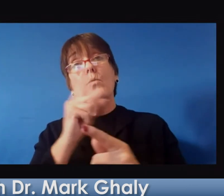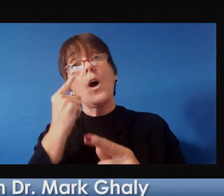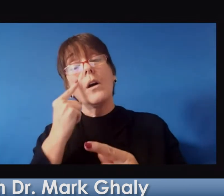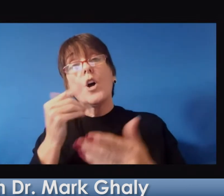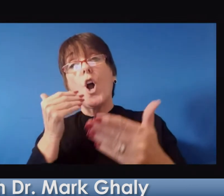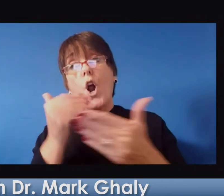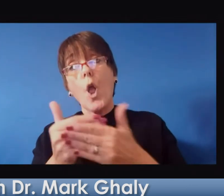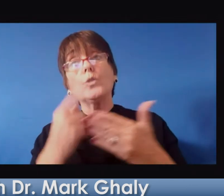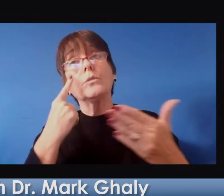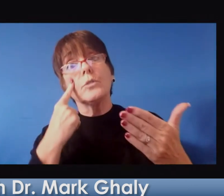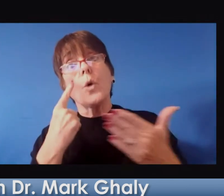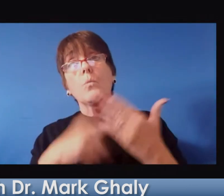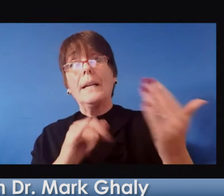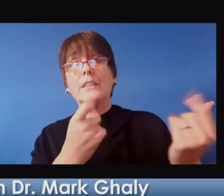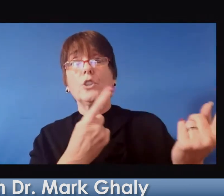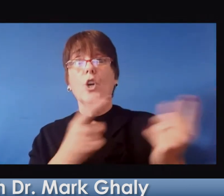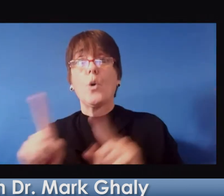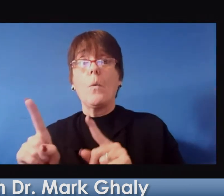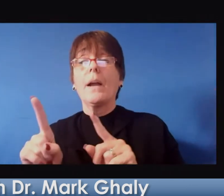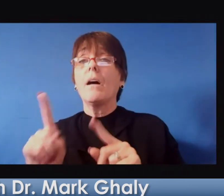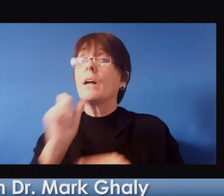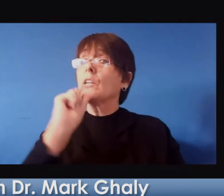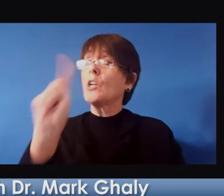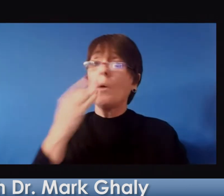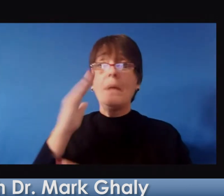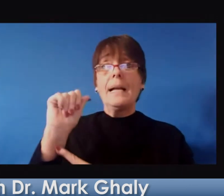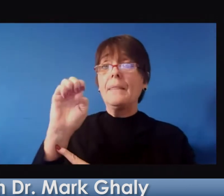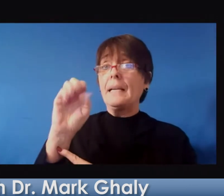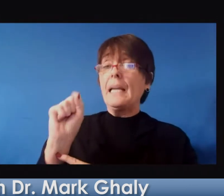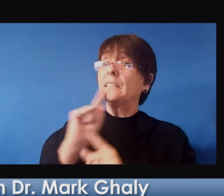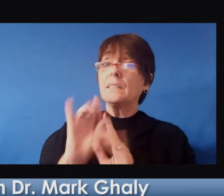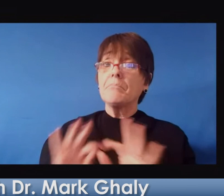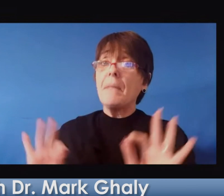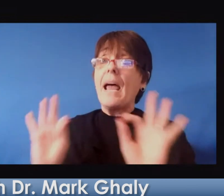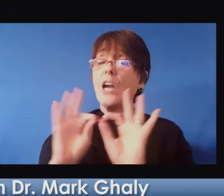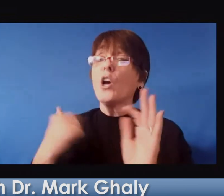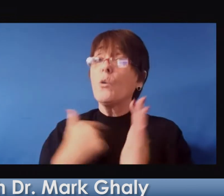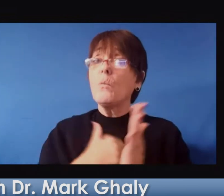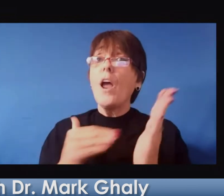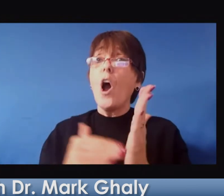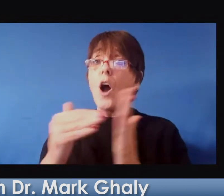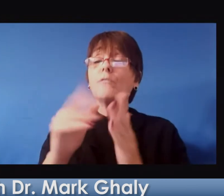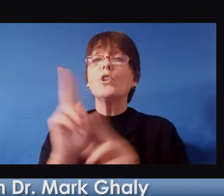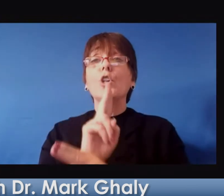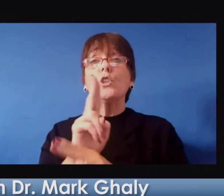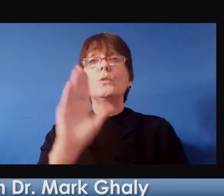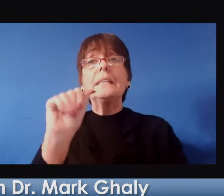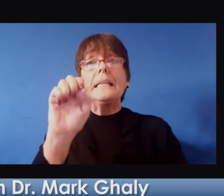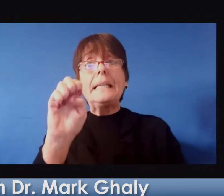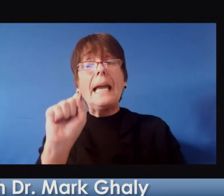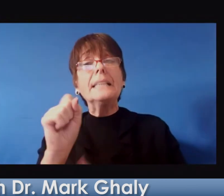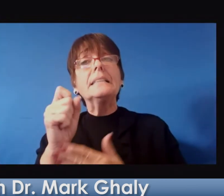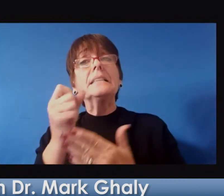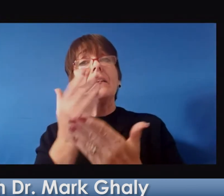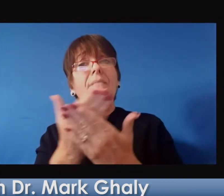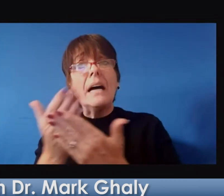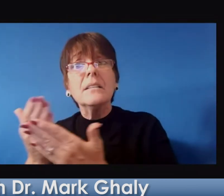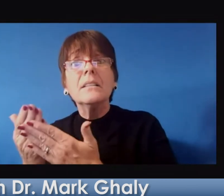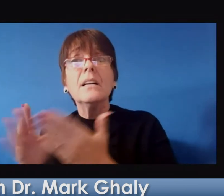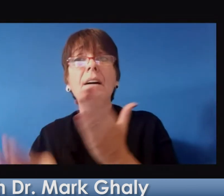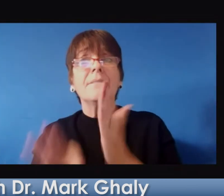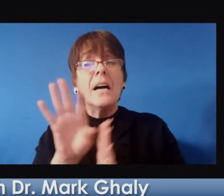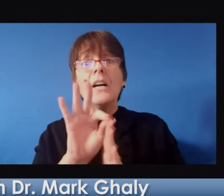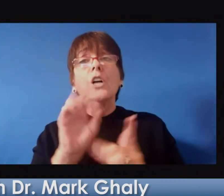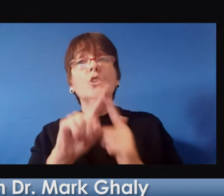what's happening, not just because the cases matter. We often use case finding in order to be able